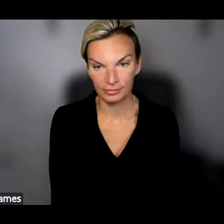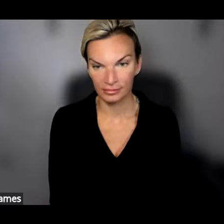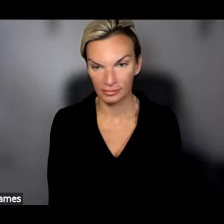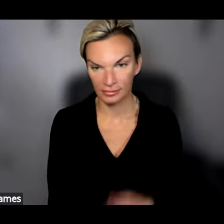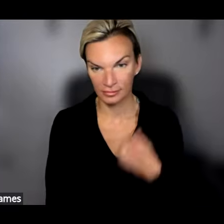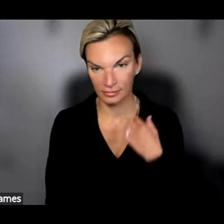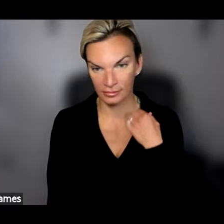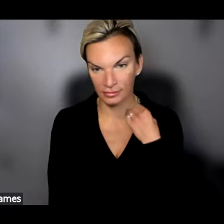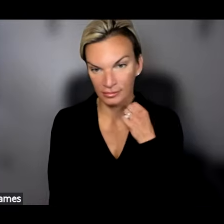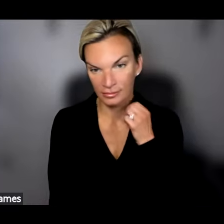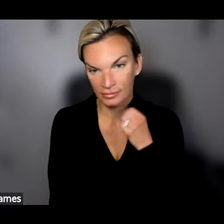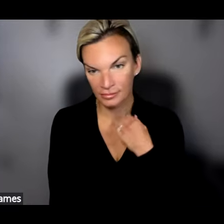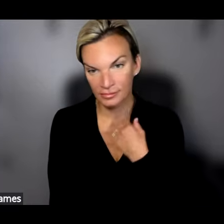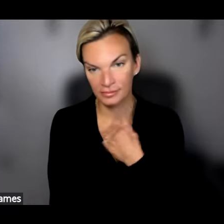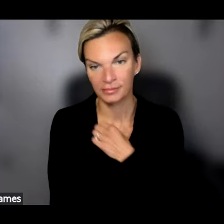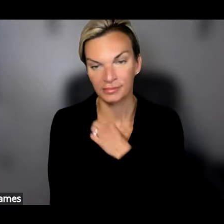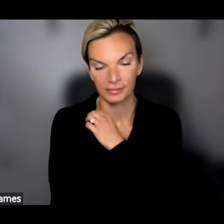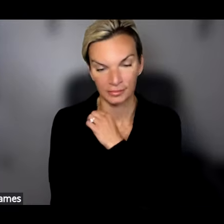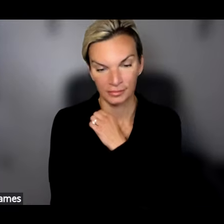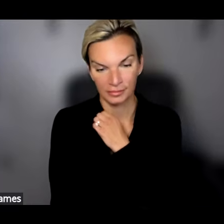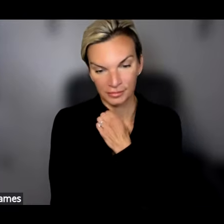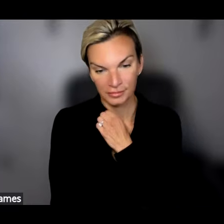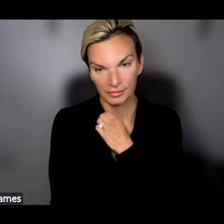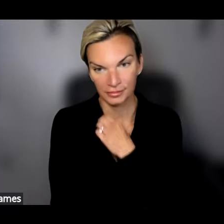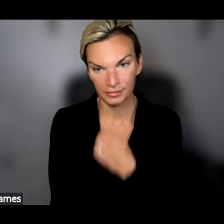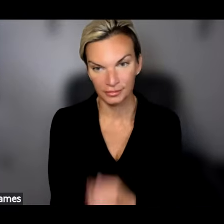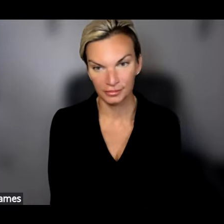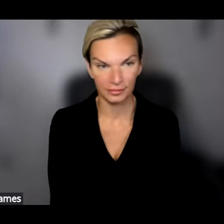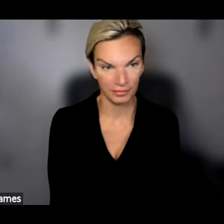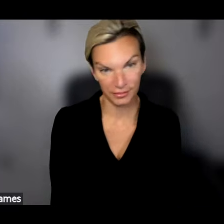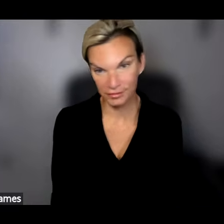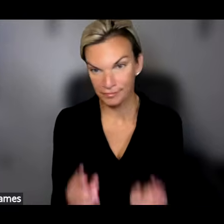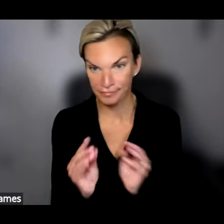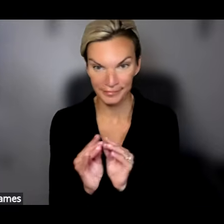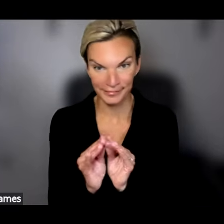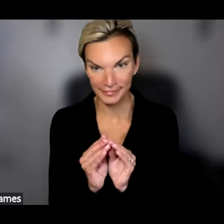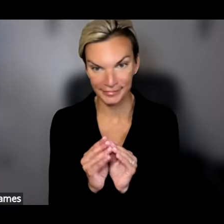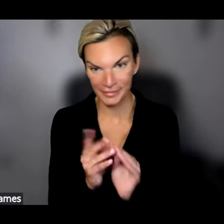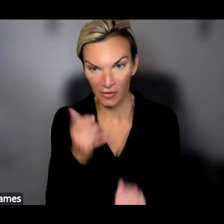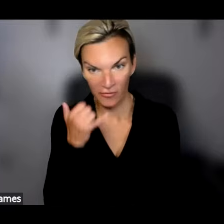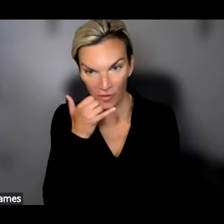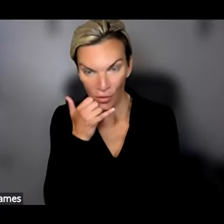Want me to wait? Yes, no. Something happened. I was gonna let you fix your phone there for a sec.